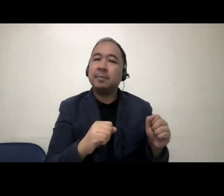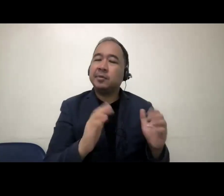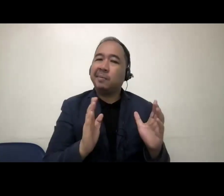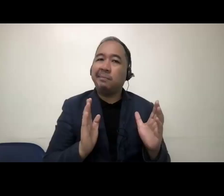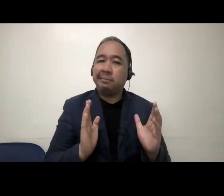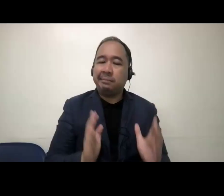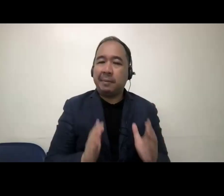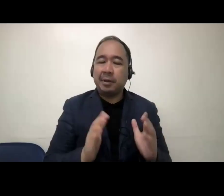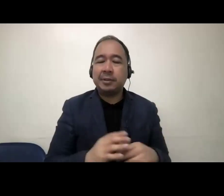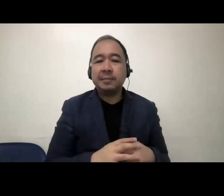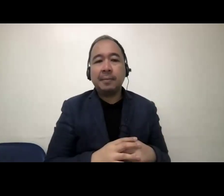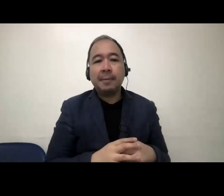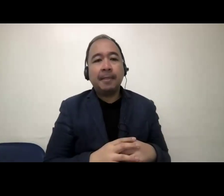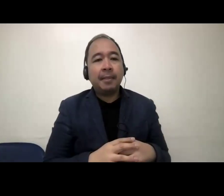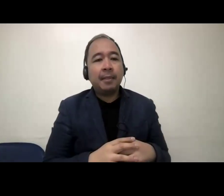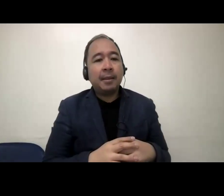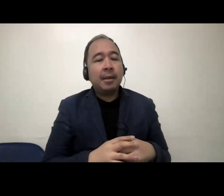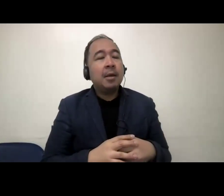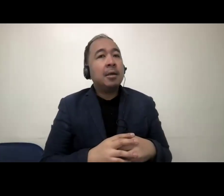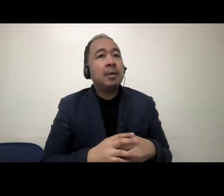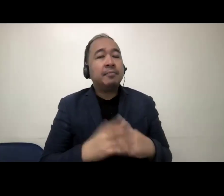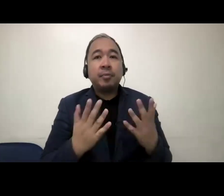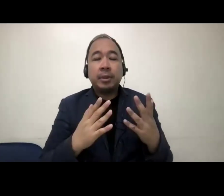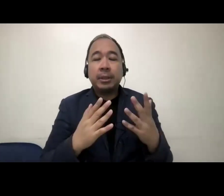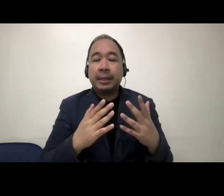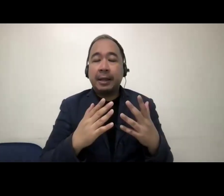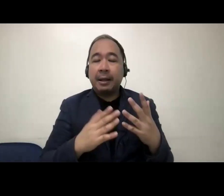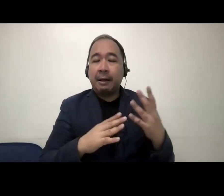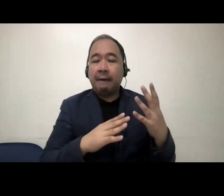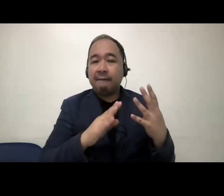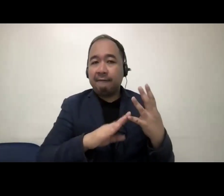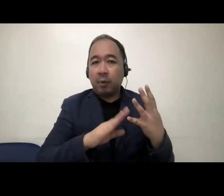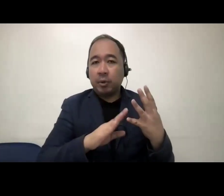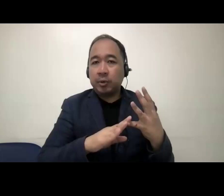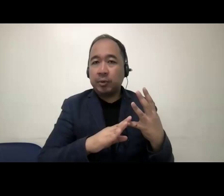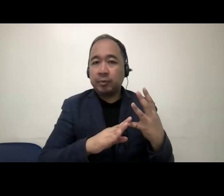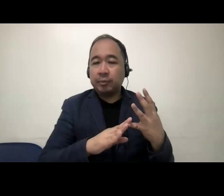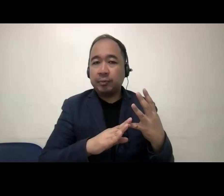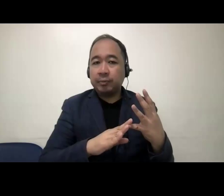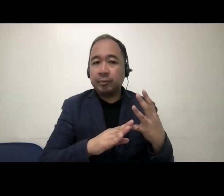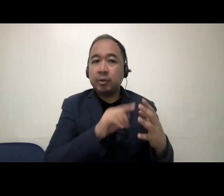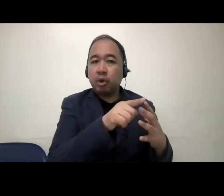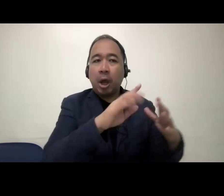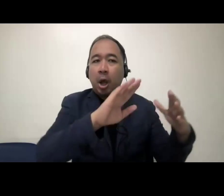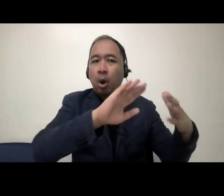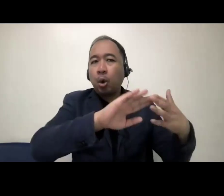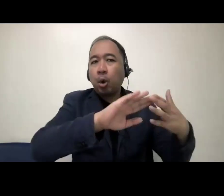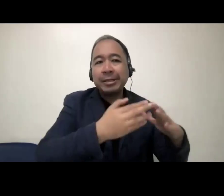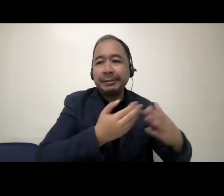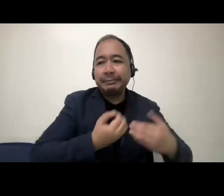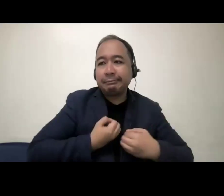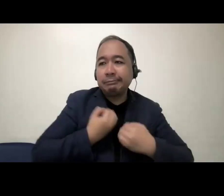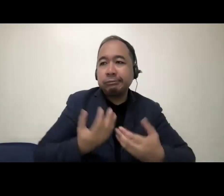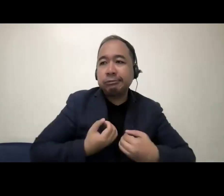Yeah, and then finally, to respond to the concern raised by the communities, because when they